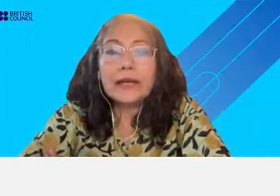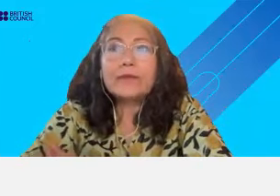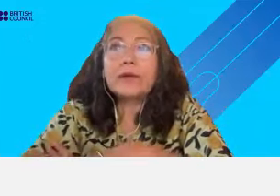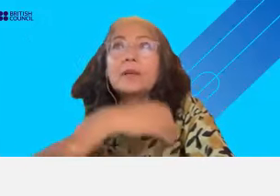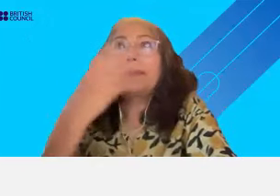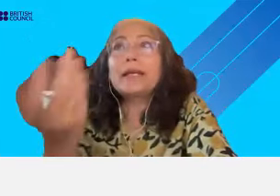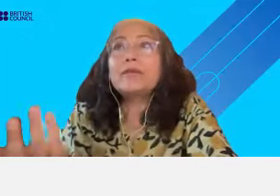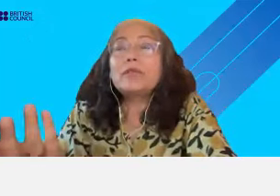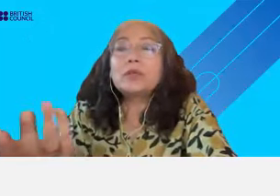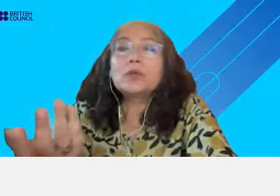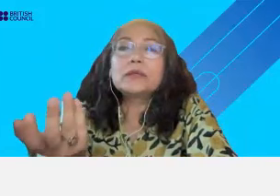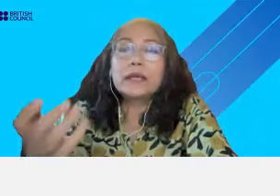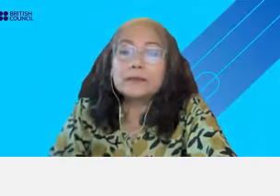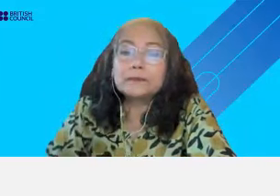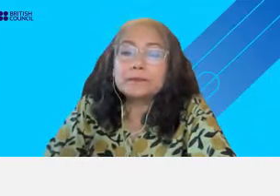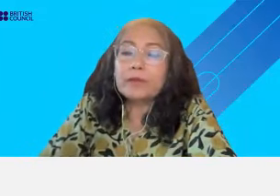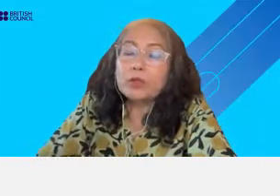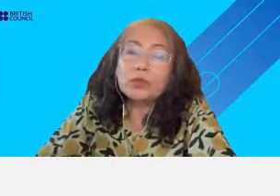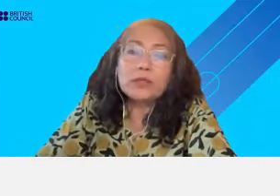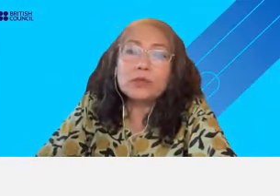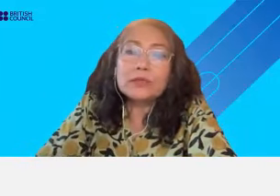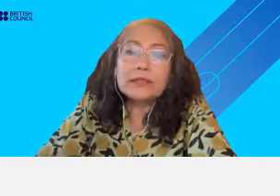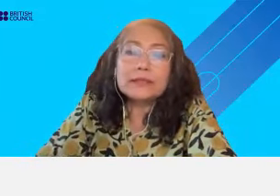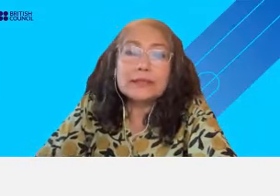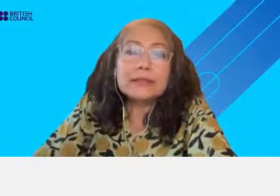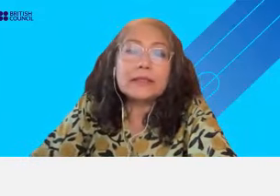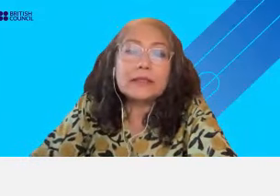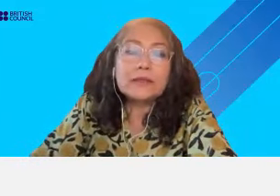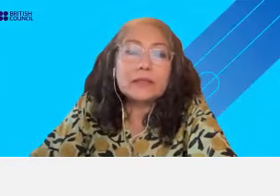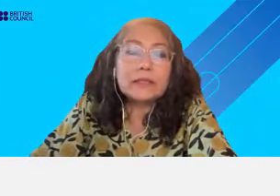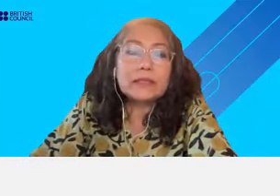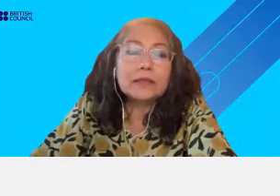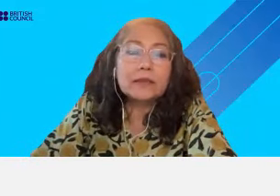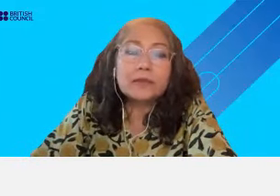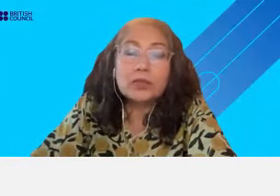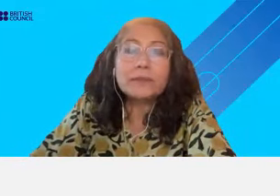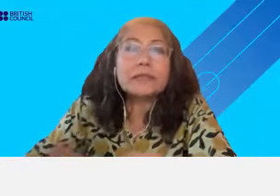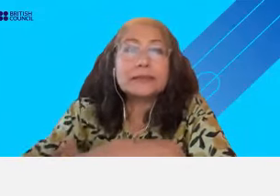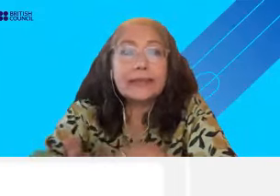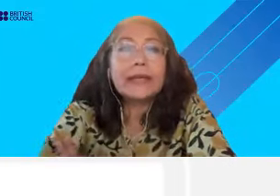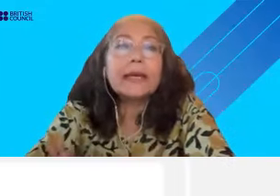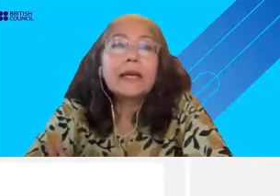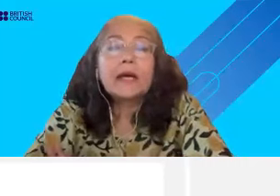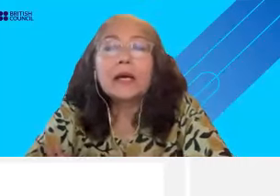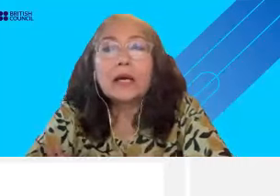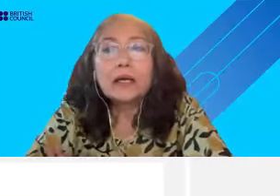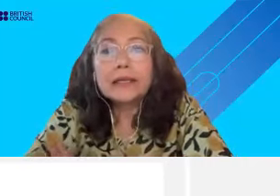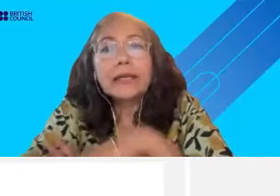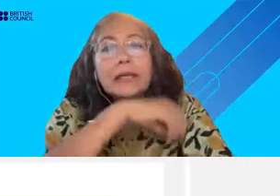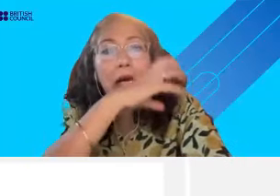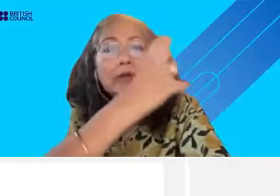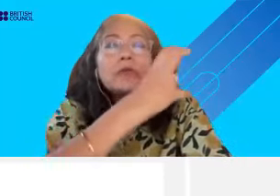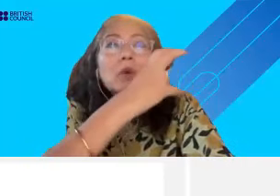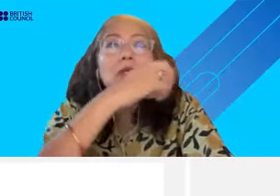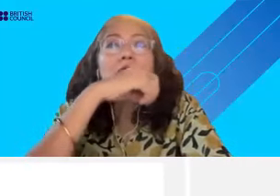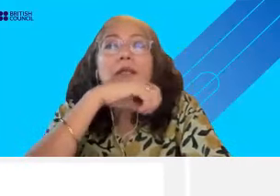can't have play videos, you can use it as a listening activity. The script is there.